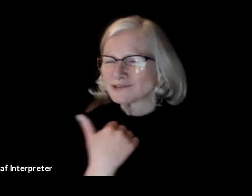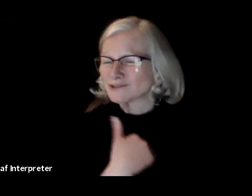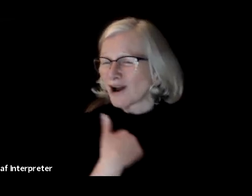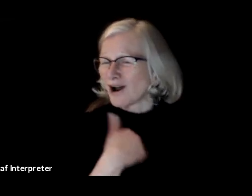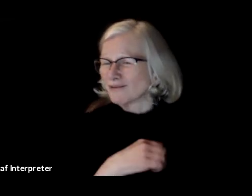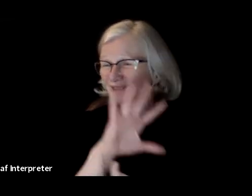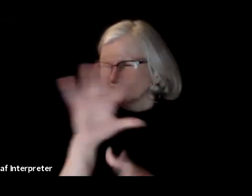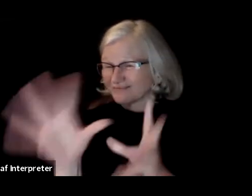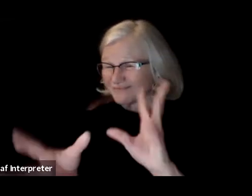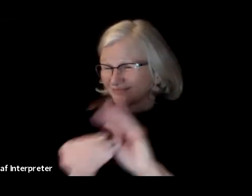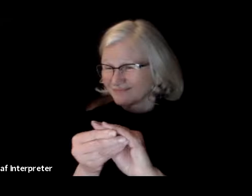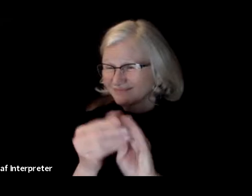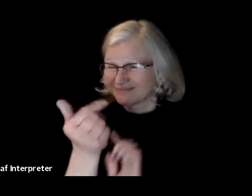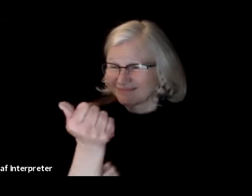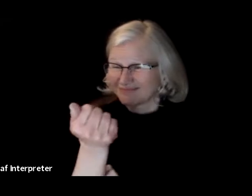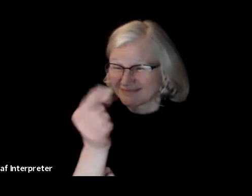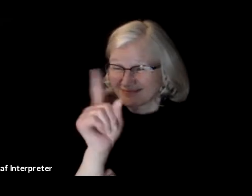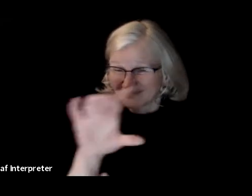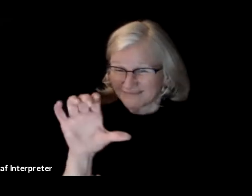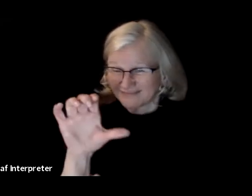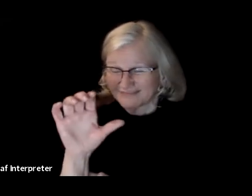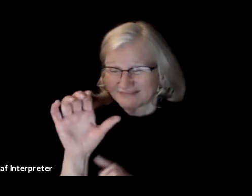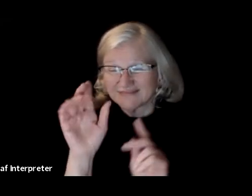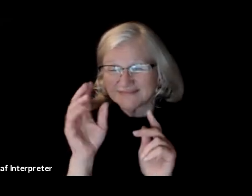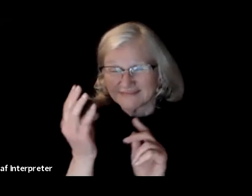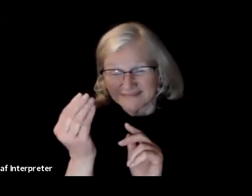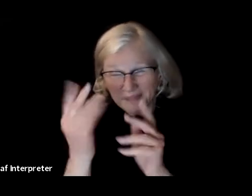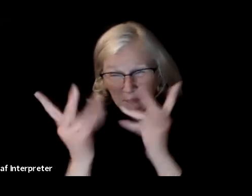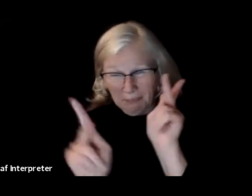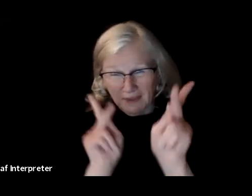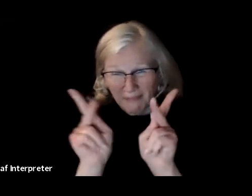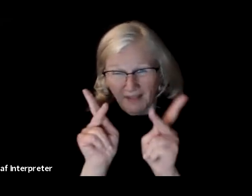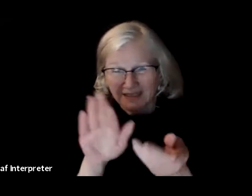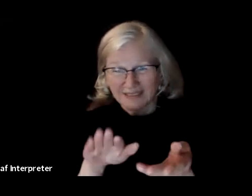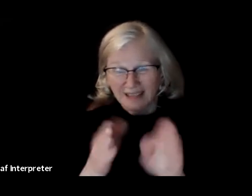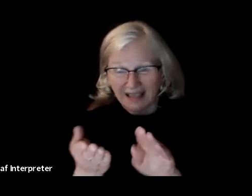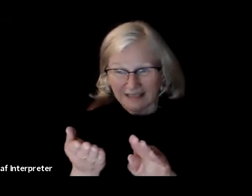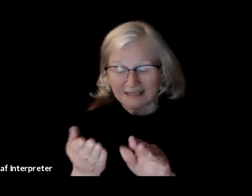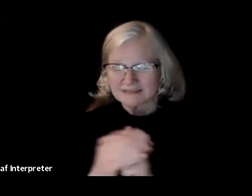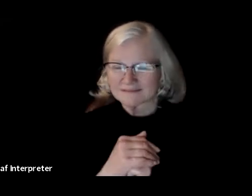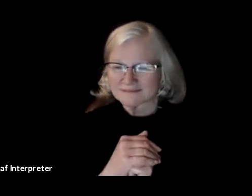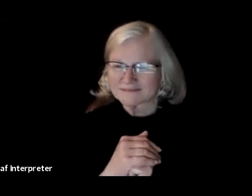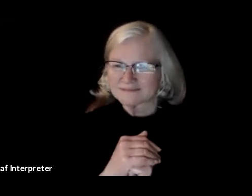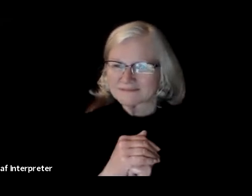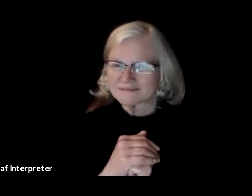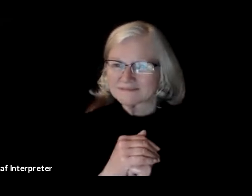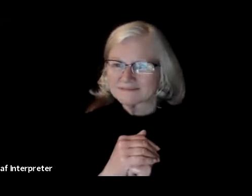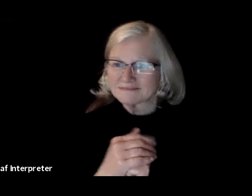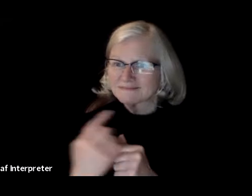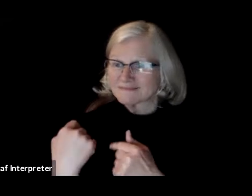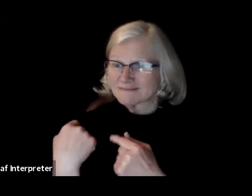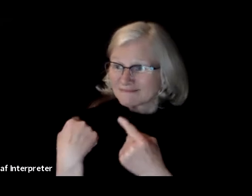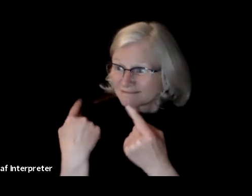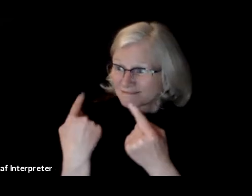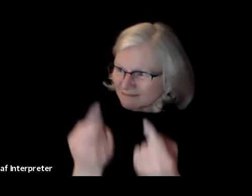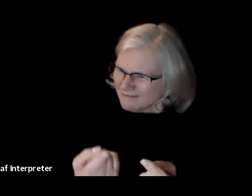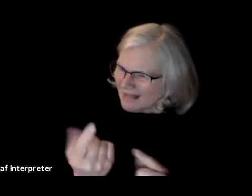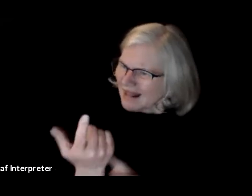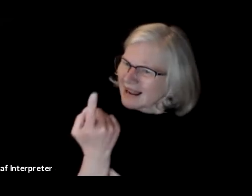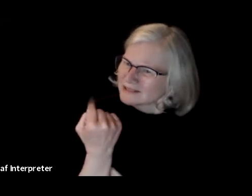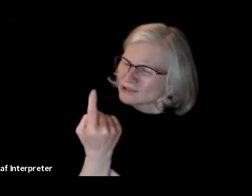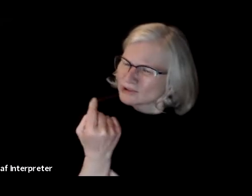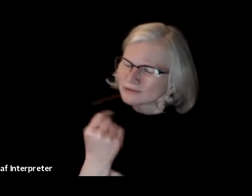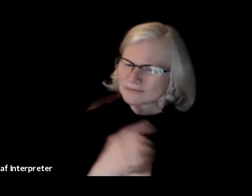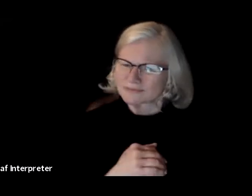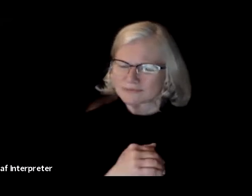Minnesotans who've lost their lives to COVID-19 since the start of this pandemic. We currently have 345